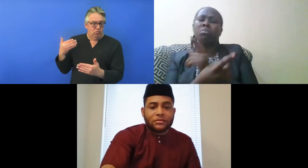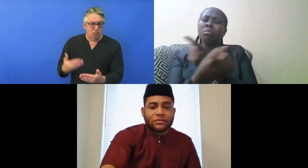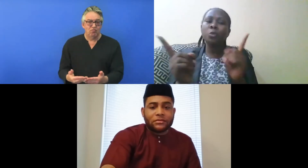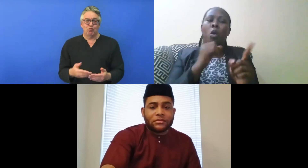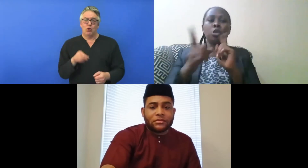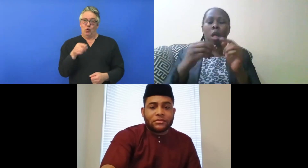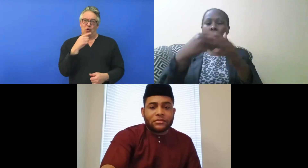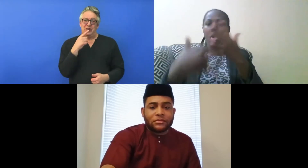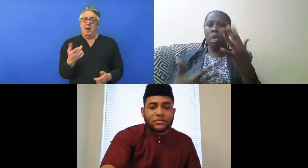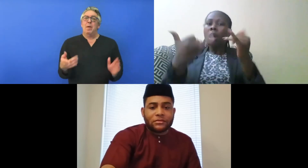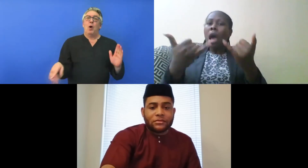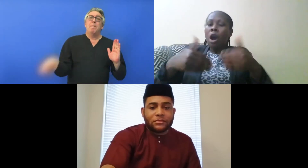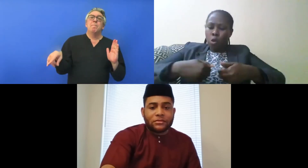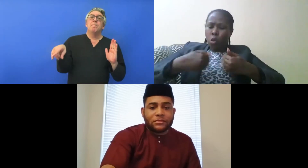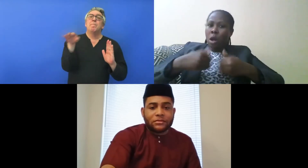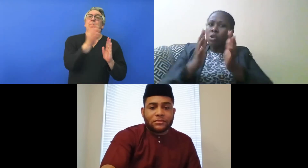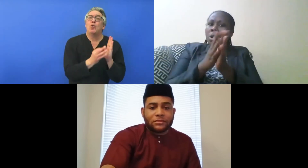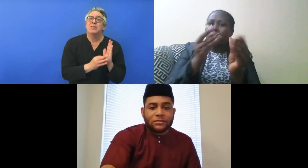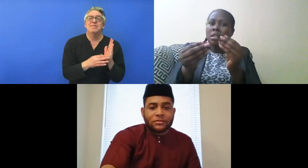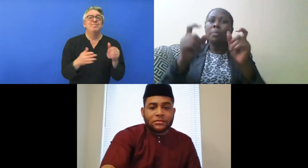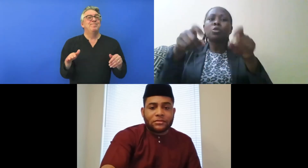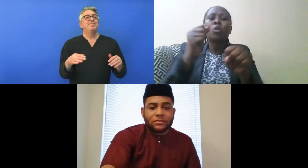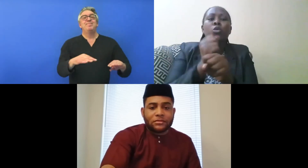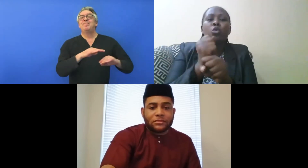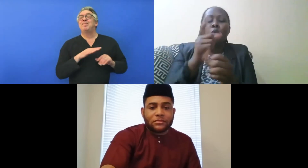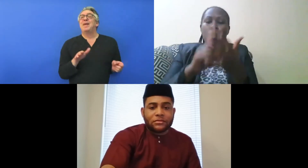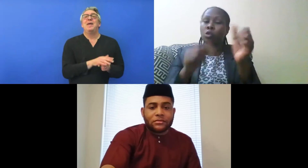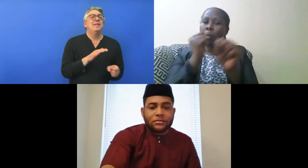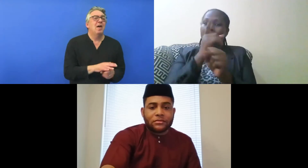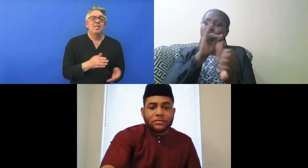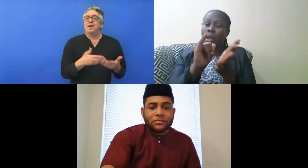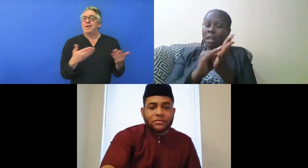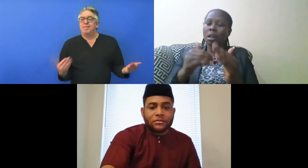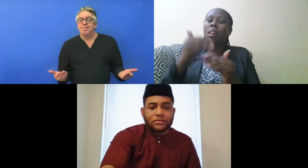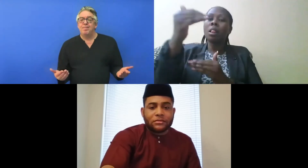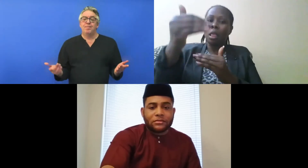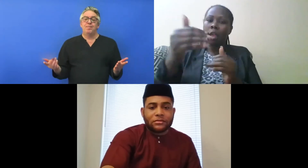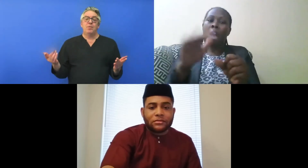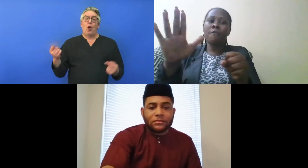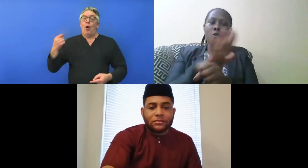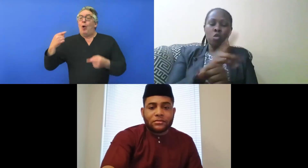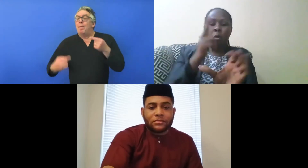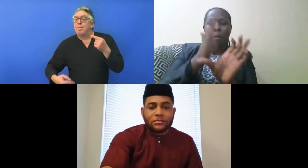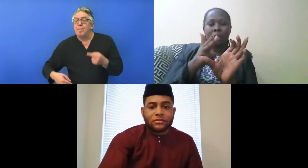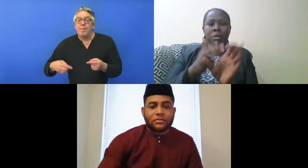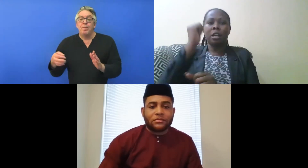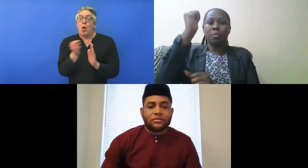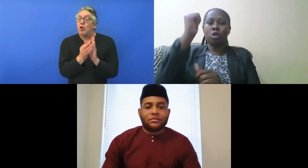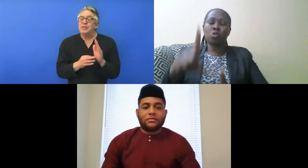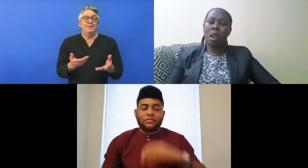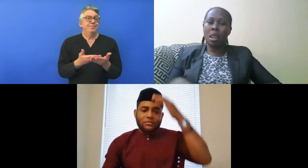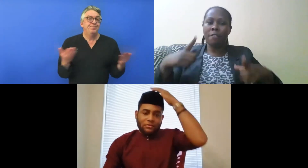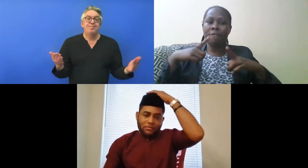policies, accessibility issues. We talk about so many things. As youth with disability, what are we supposed to do to make sure that